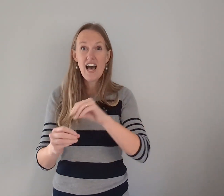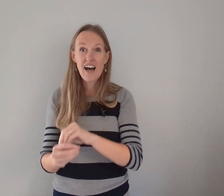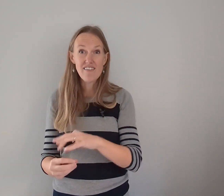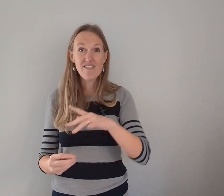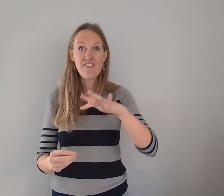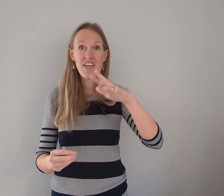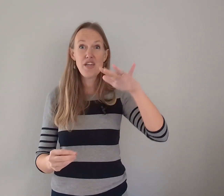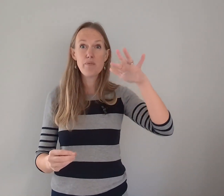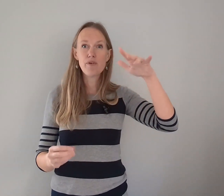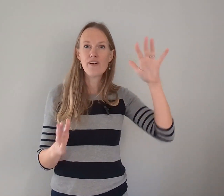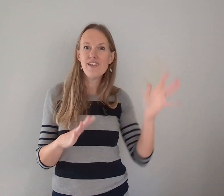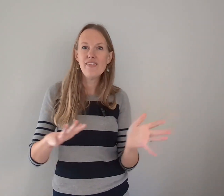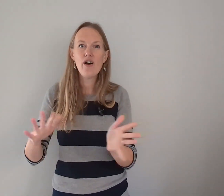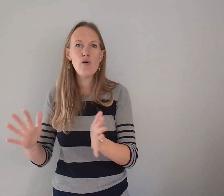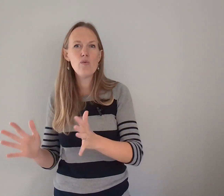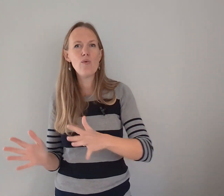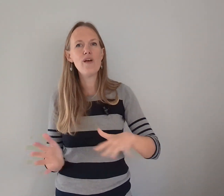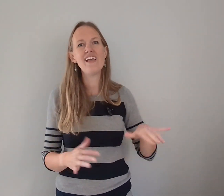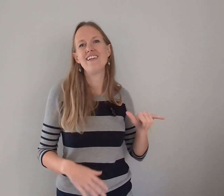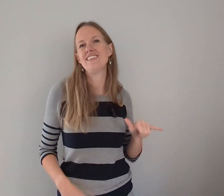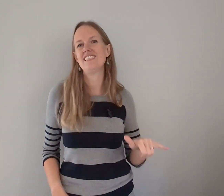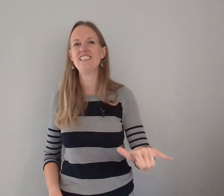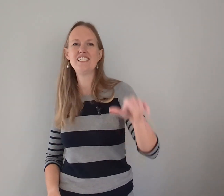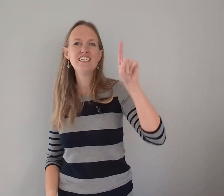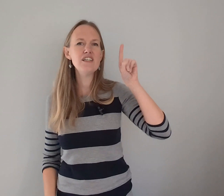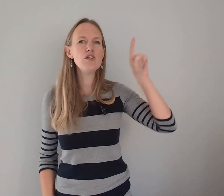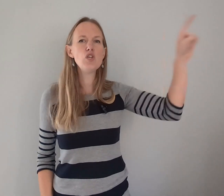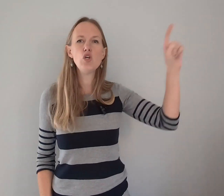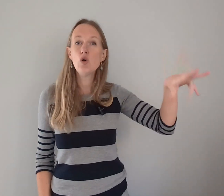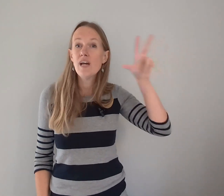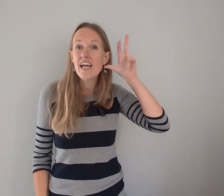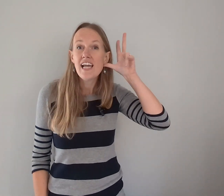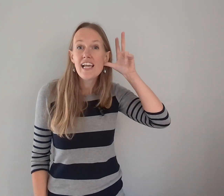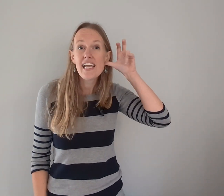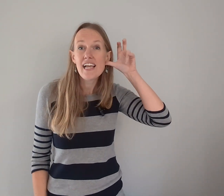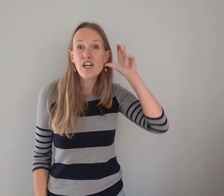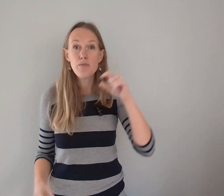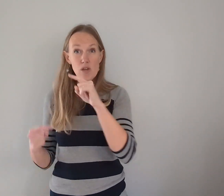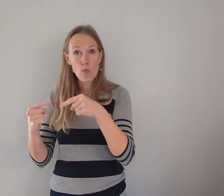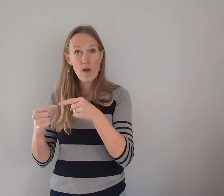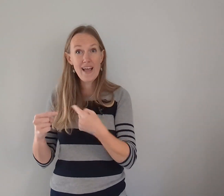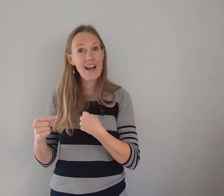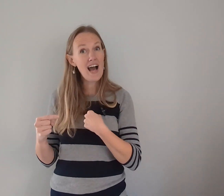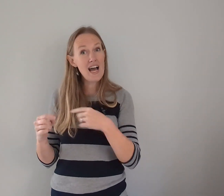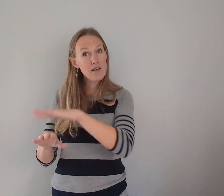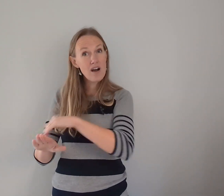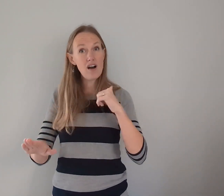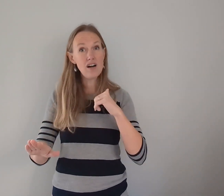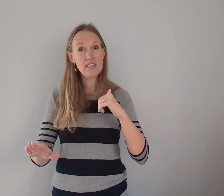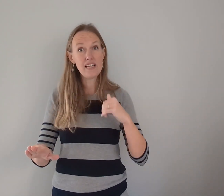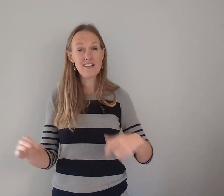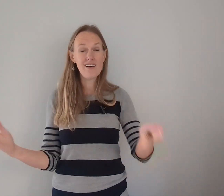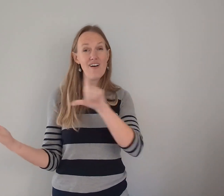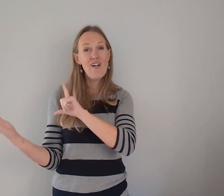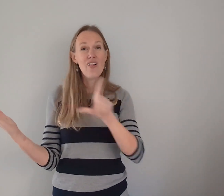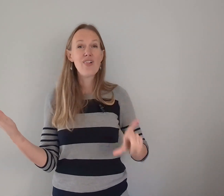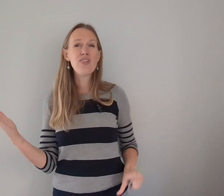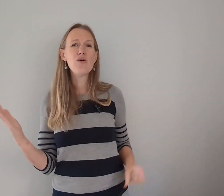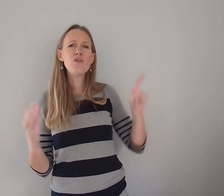a vapor in the wind. Still you hear me when I'm calling. Lord,